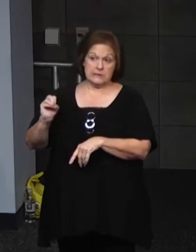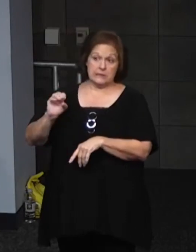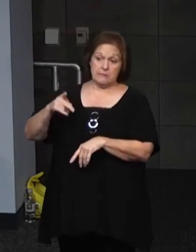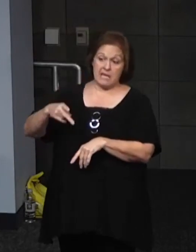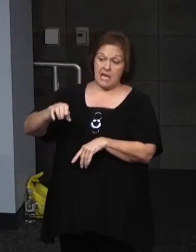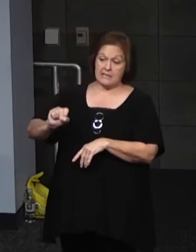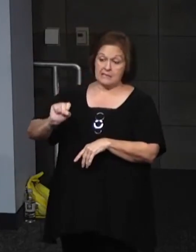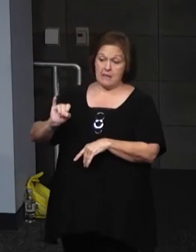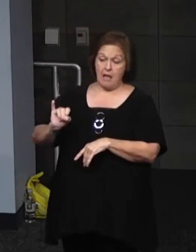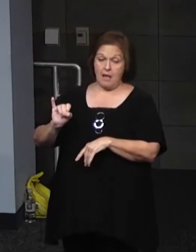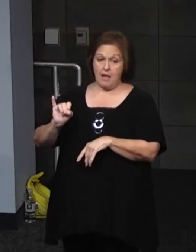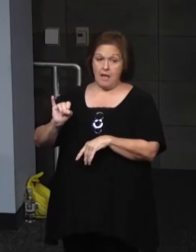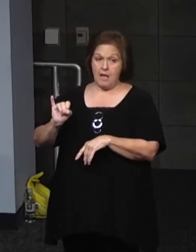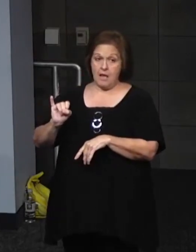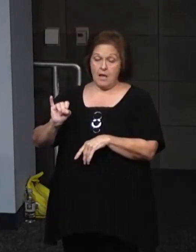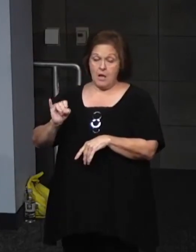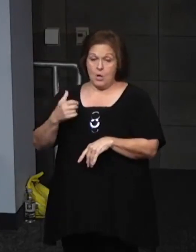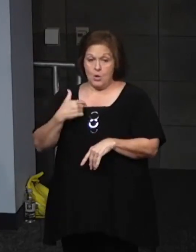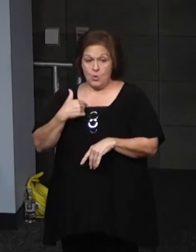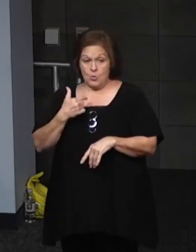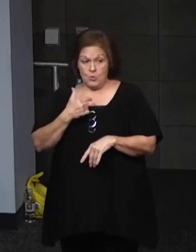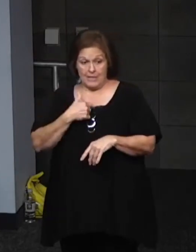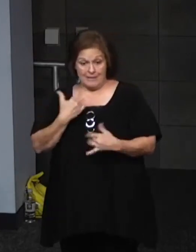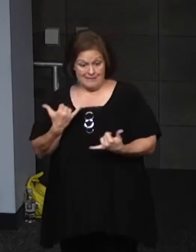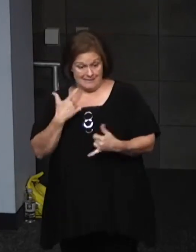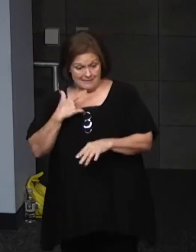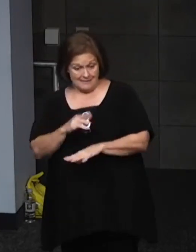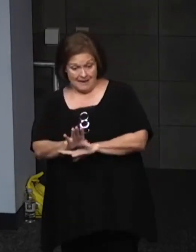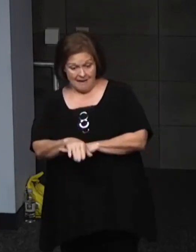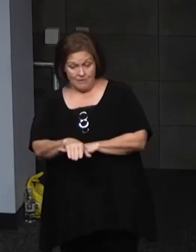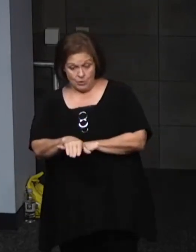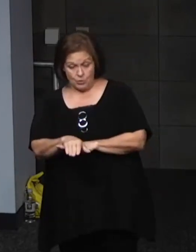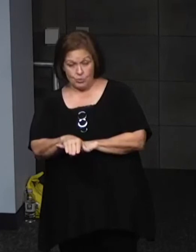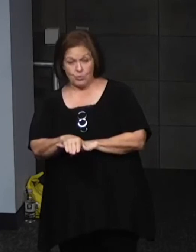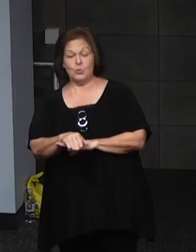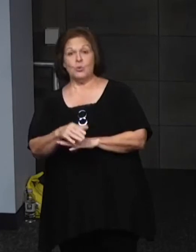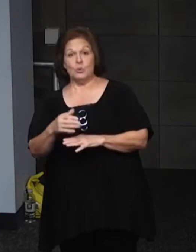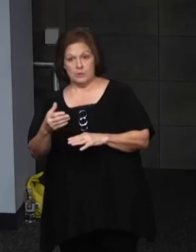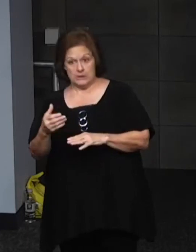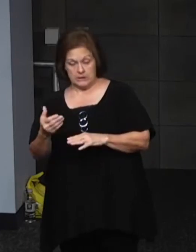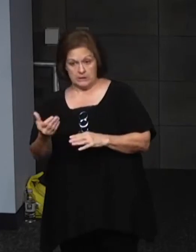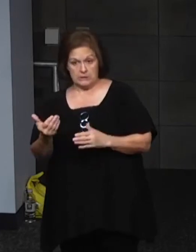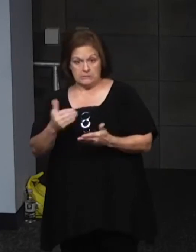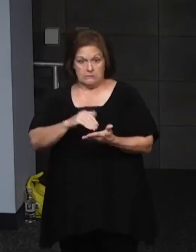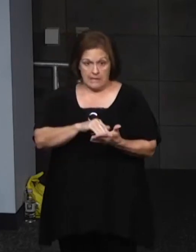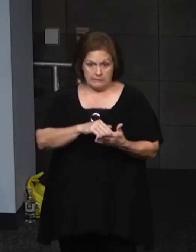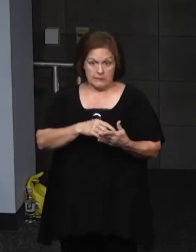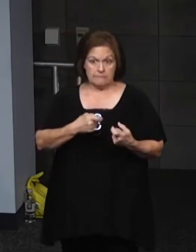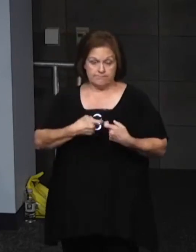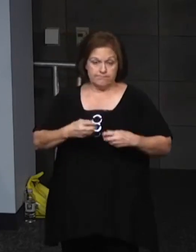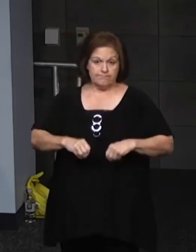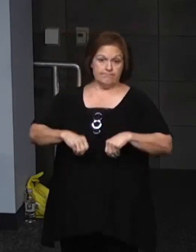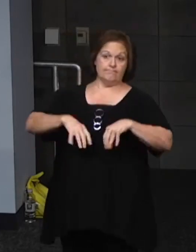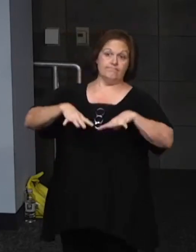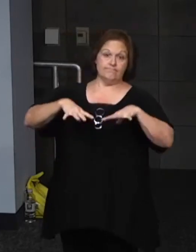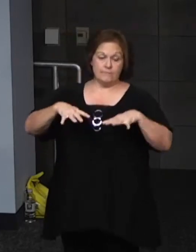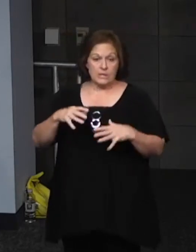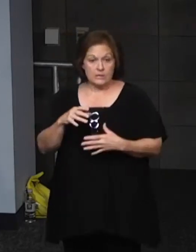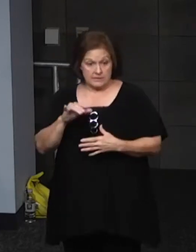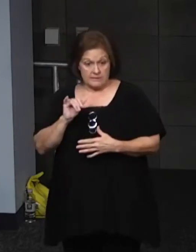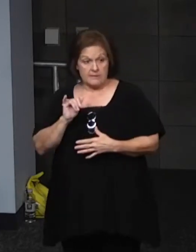psi. We actually this afternoon were able to come online with full energy power. So if that